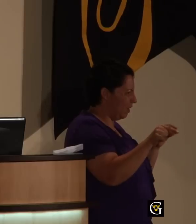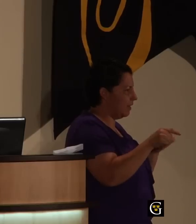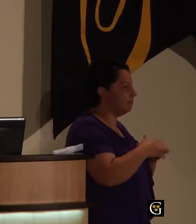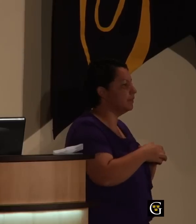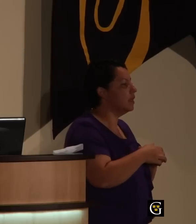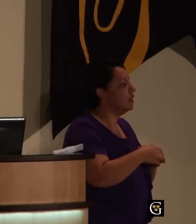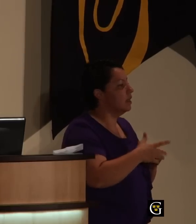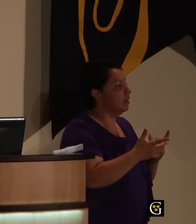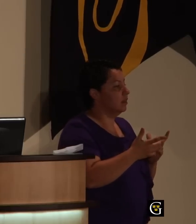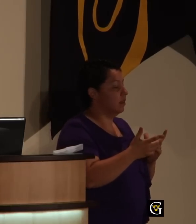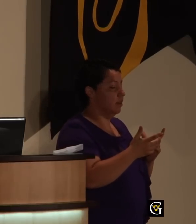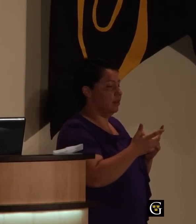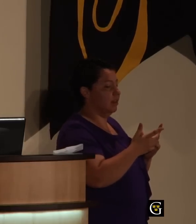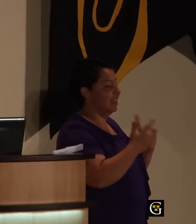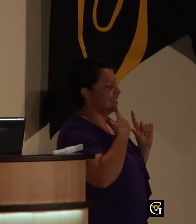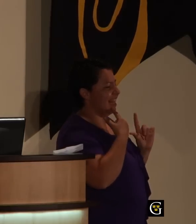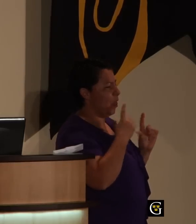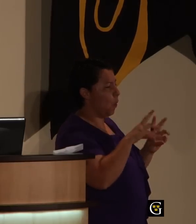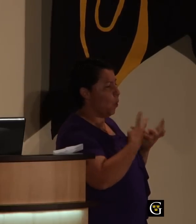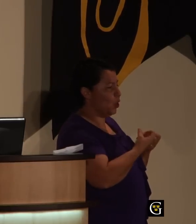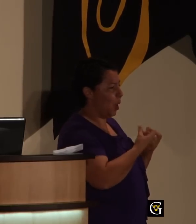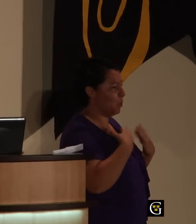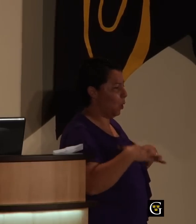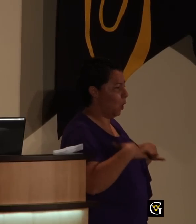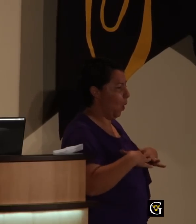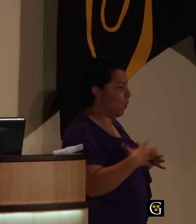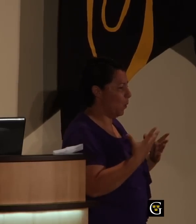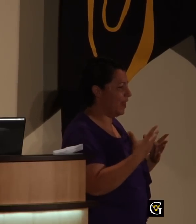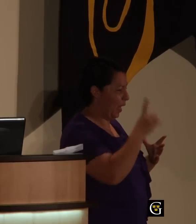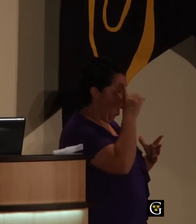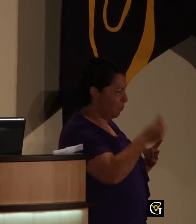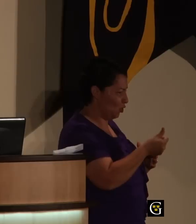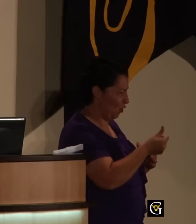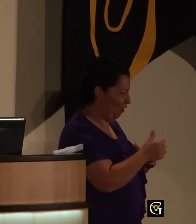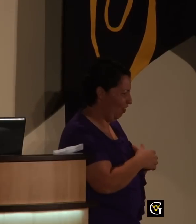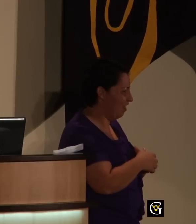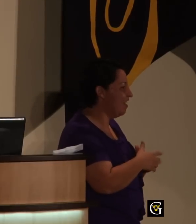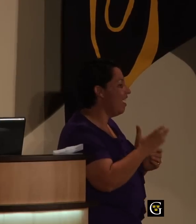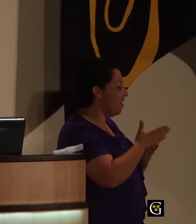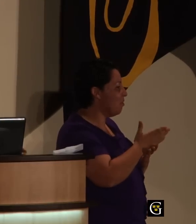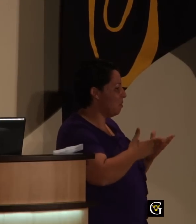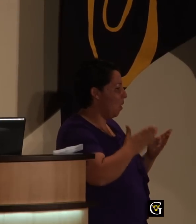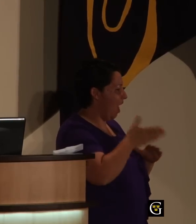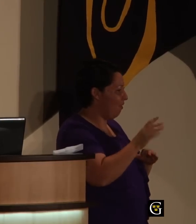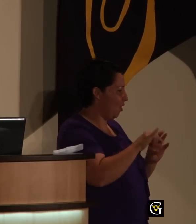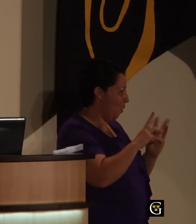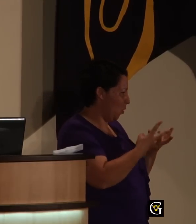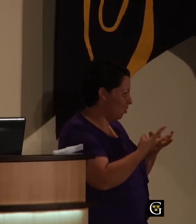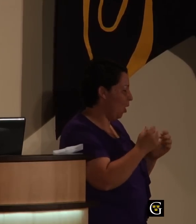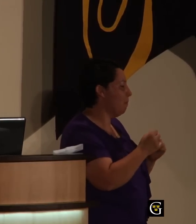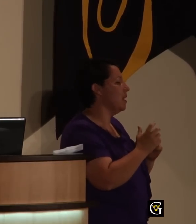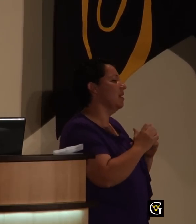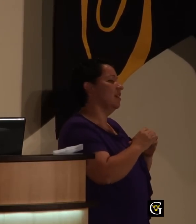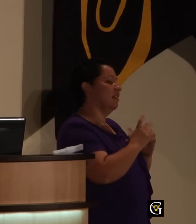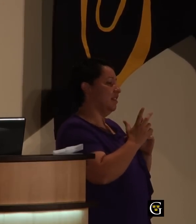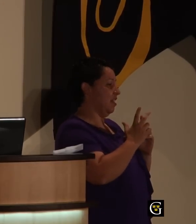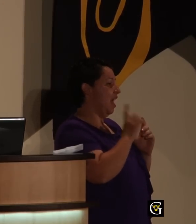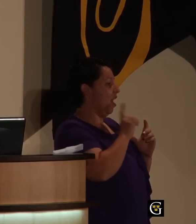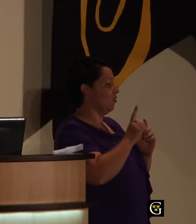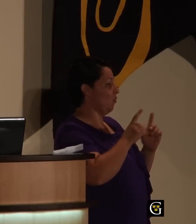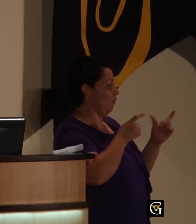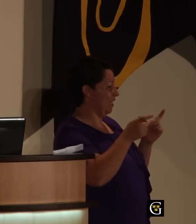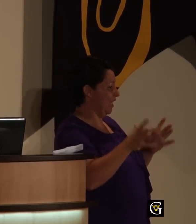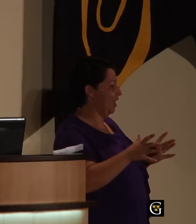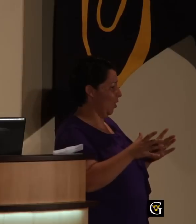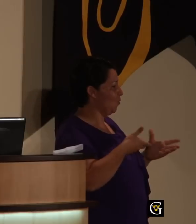clothing optional. There was a part, halfway through that workshop, where the facilitators invited us to take off our clothes